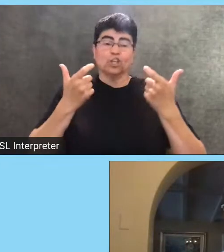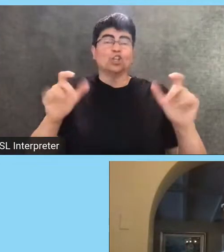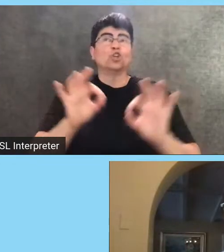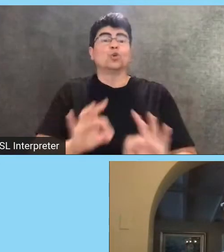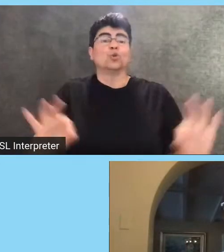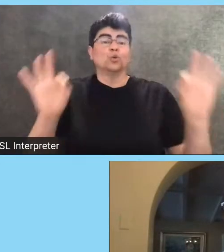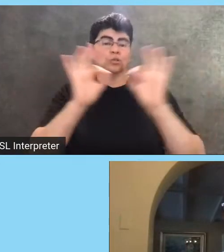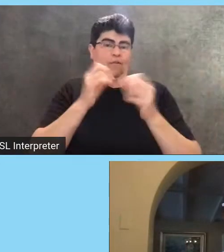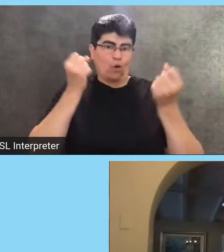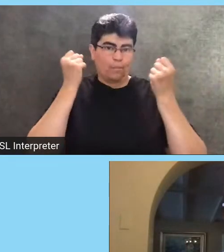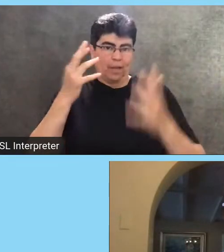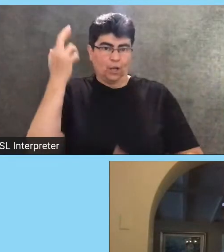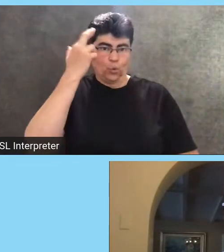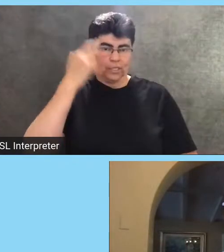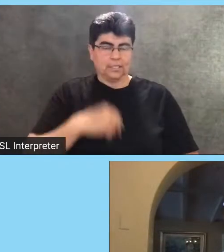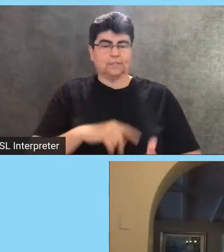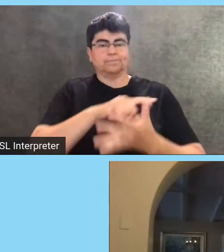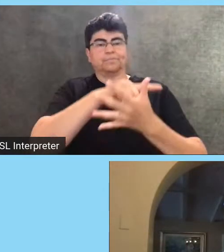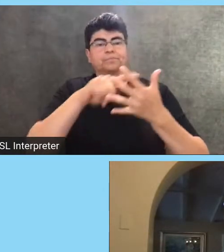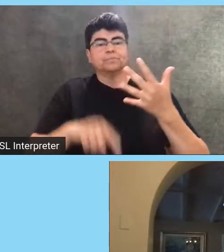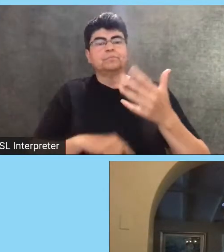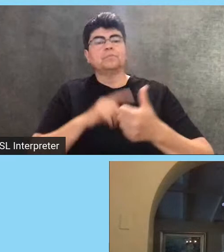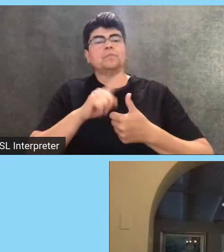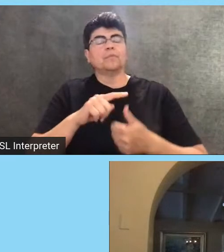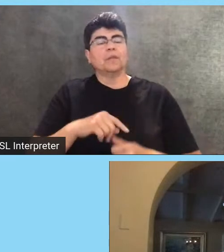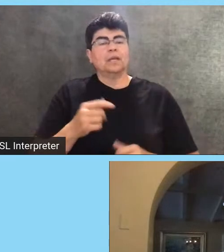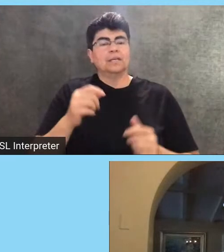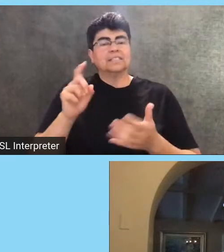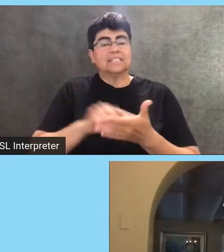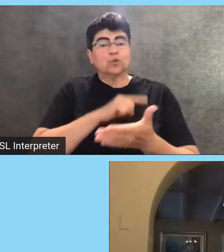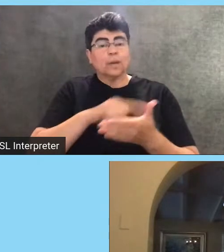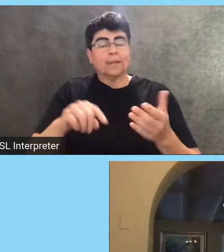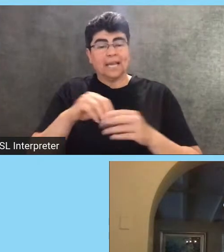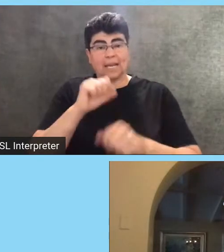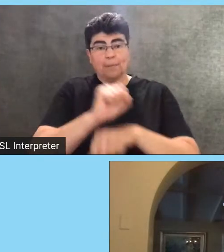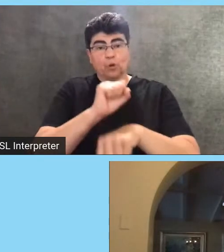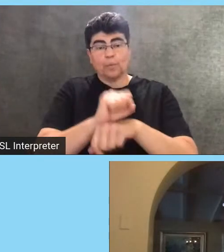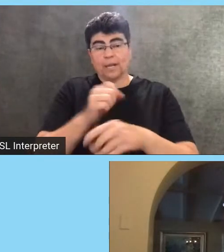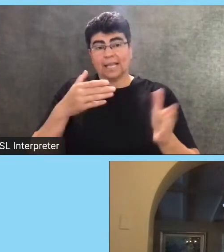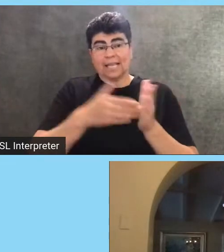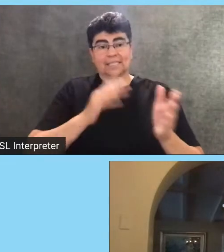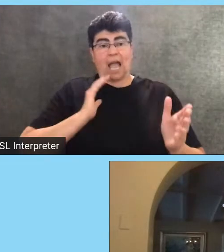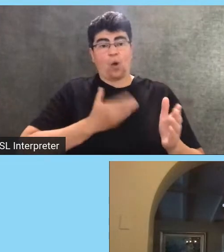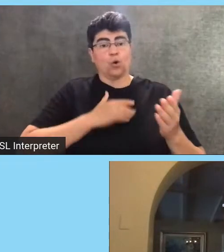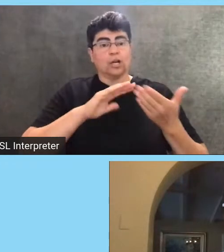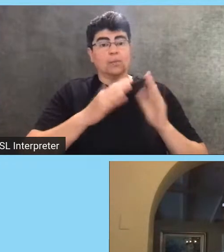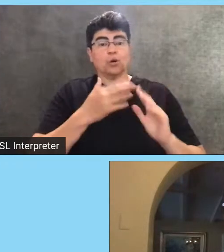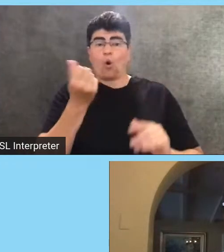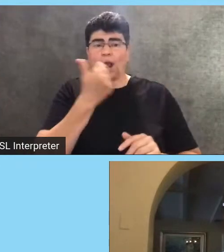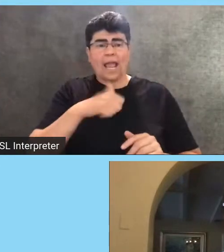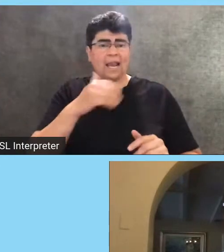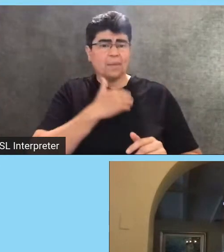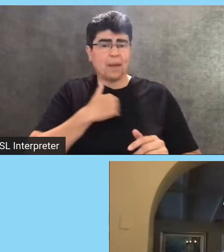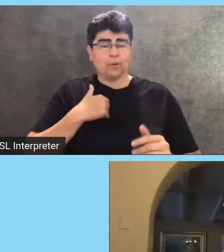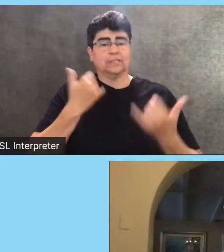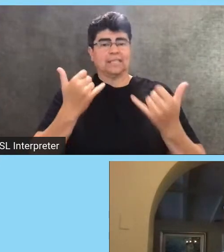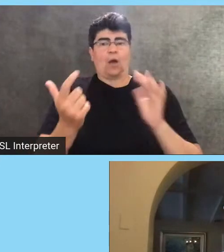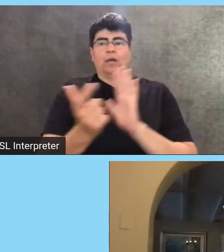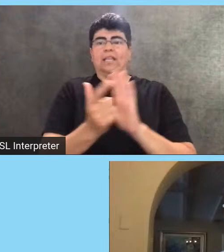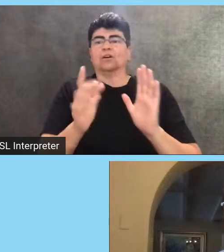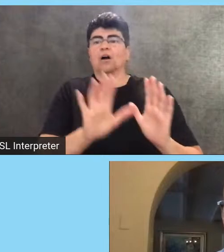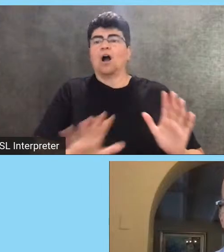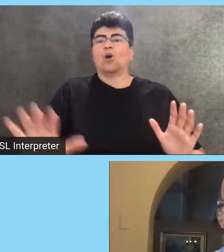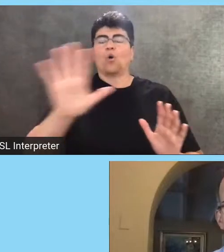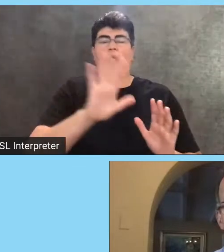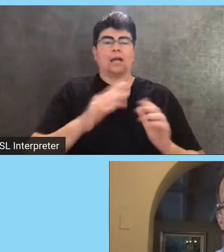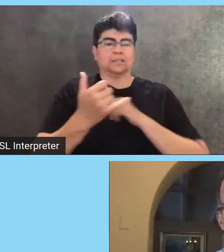reasons. First of all, discrimination in employment against our community or any of its members is now illegal across the